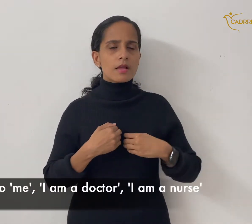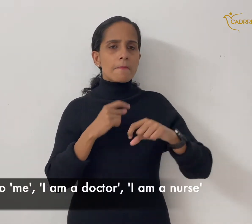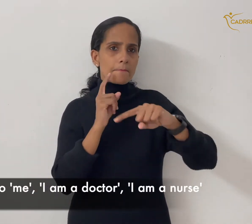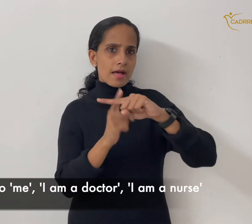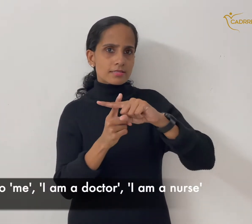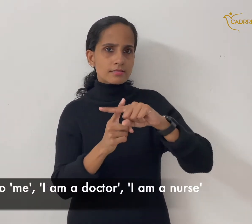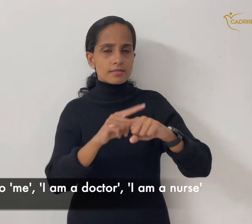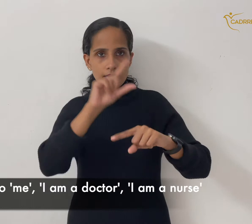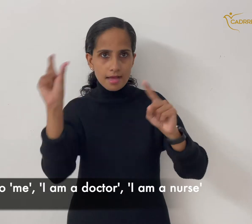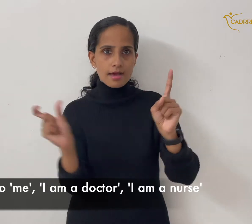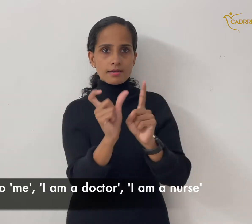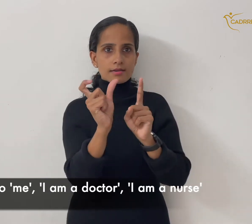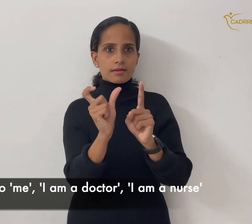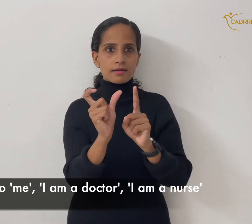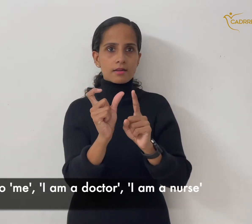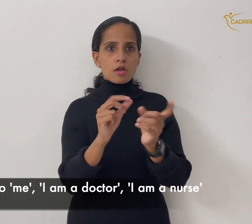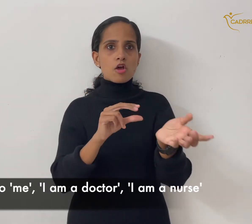doctor, I am a nurse,